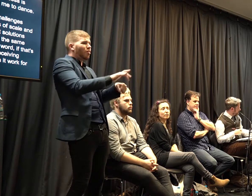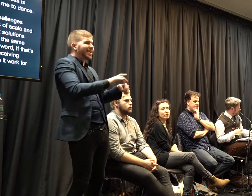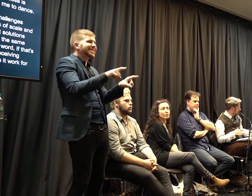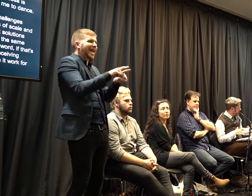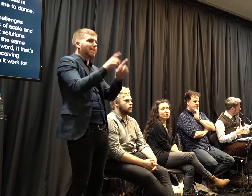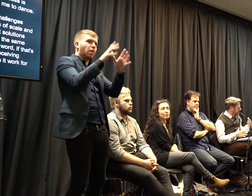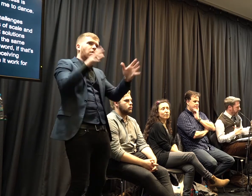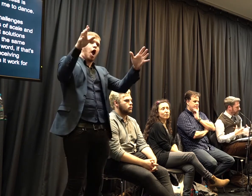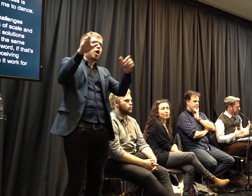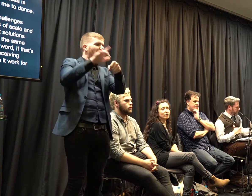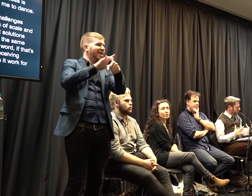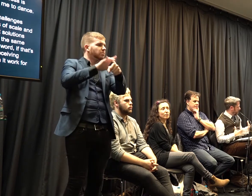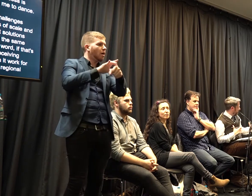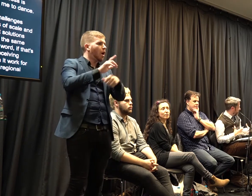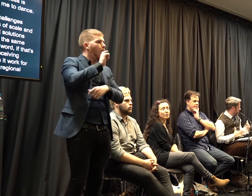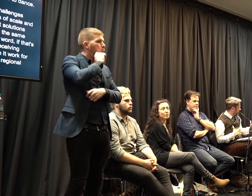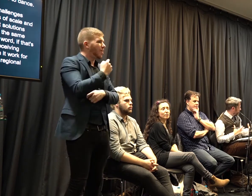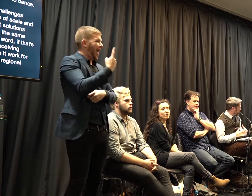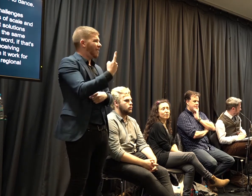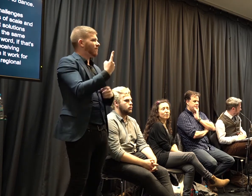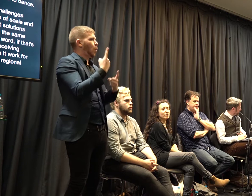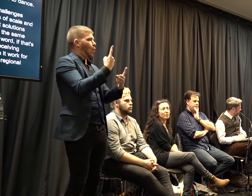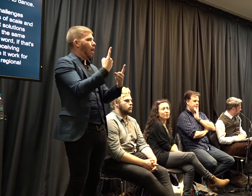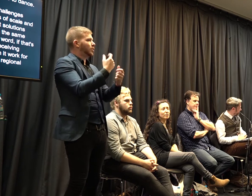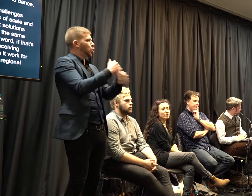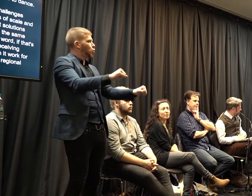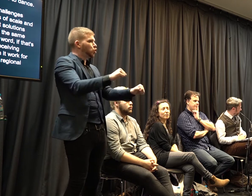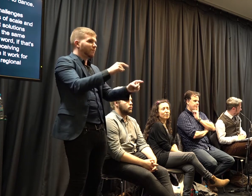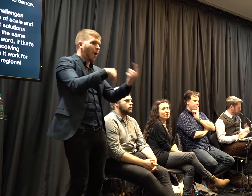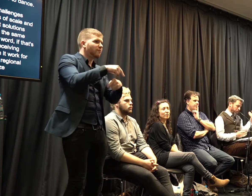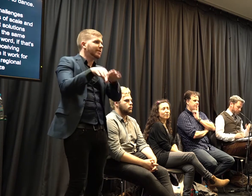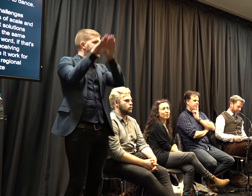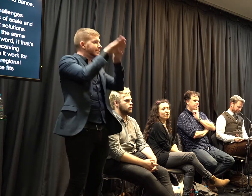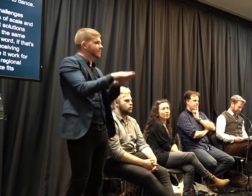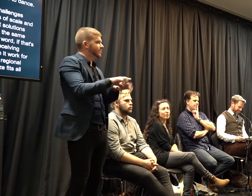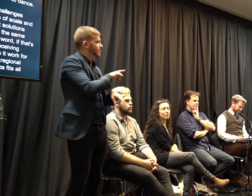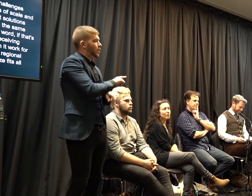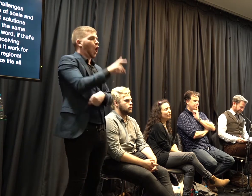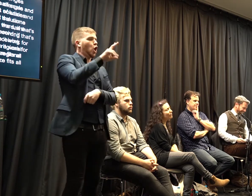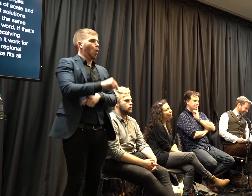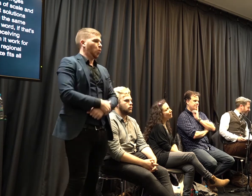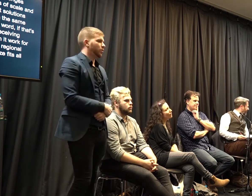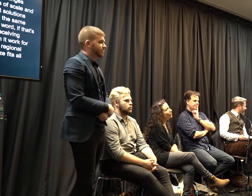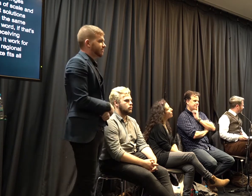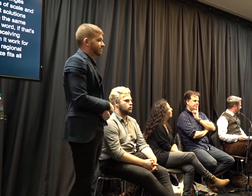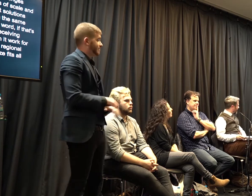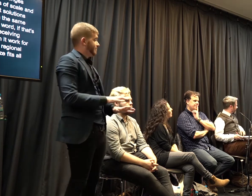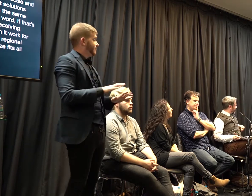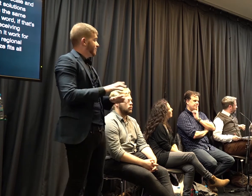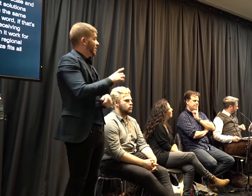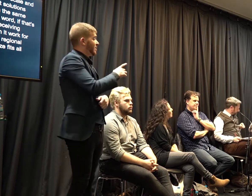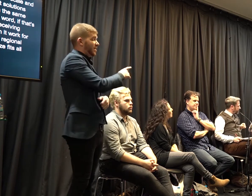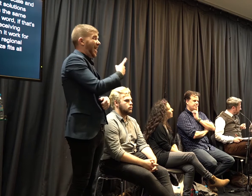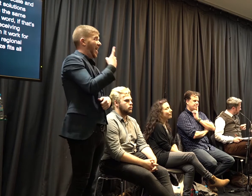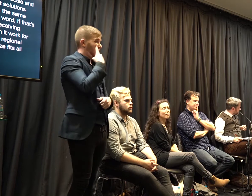theatres? Is there ever going to be a one-size-fits-all solution? No. Good. And I think that's